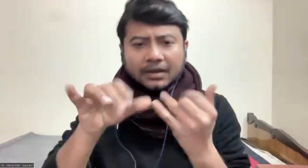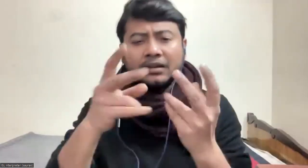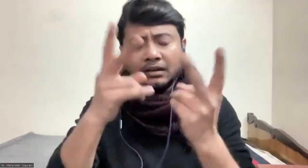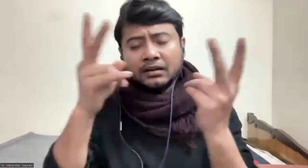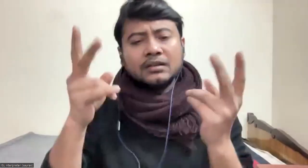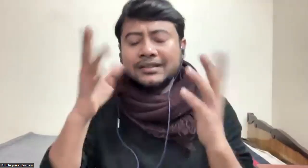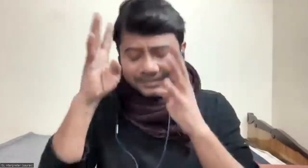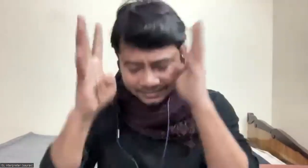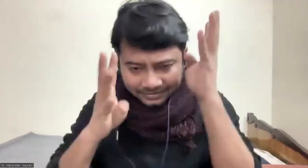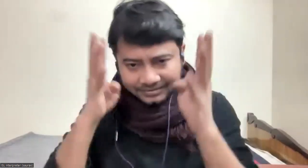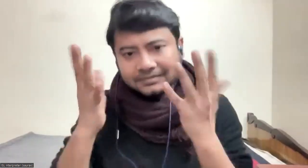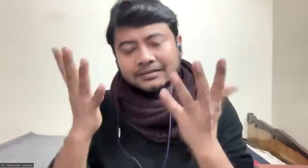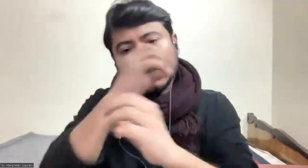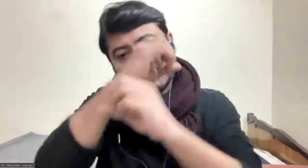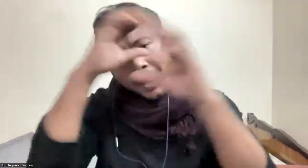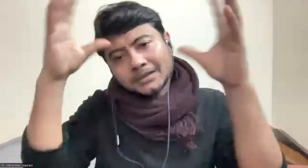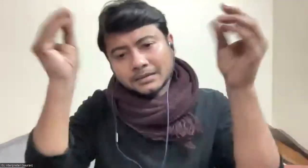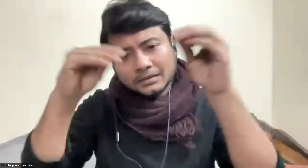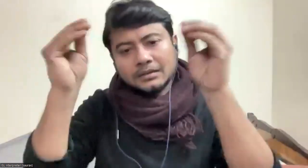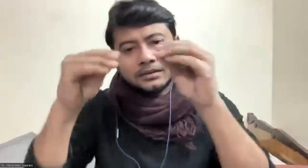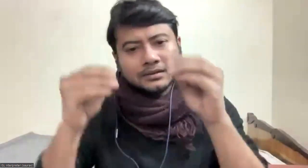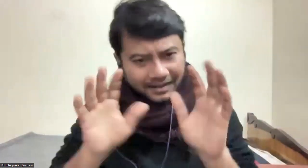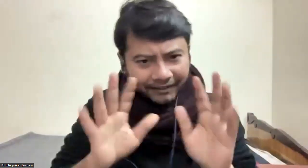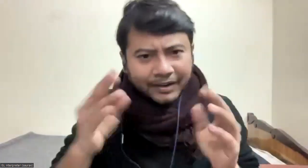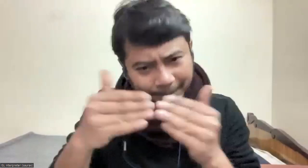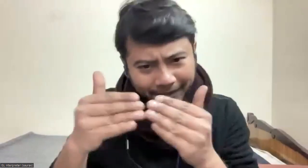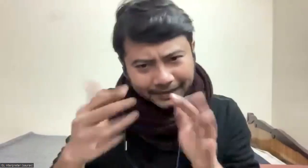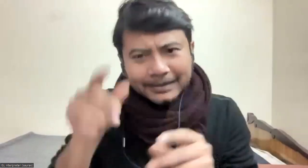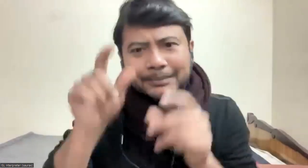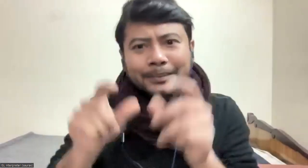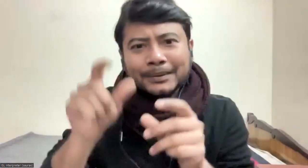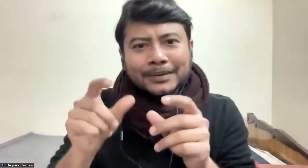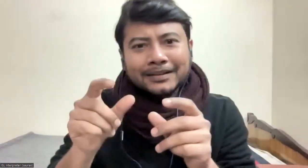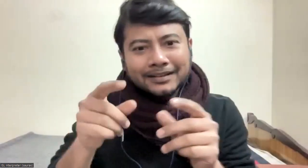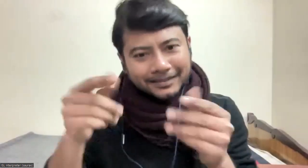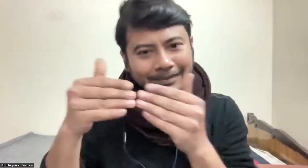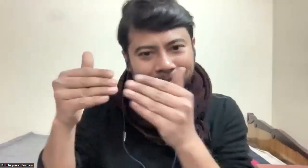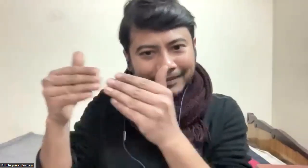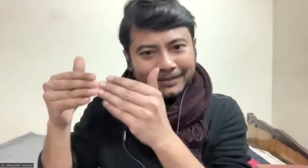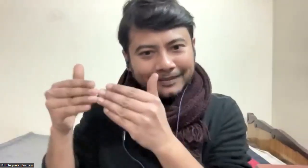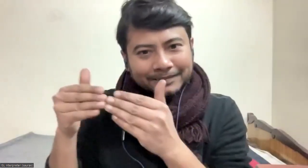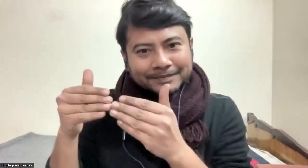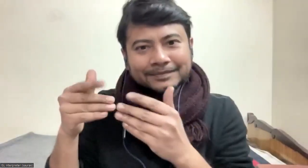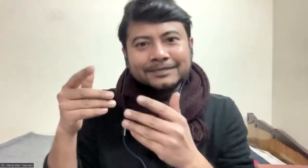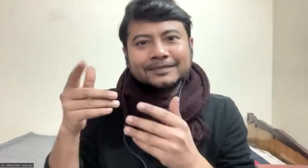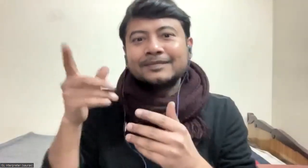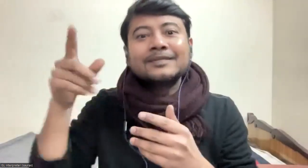ever seen people talking like that? That there are these names are just some imagination.